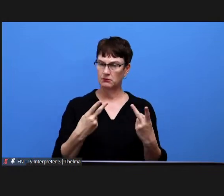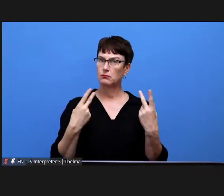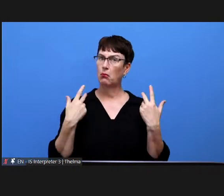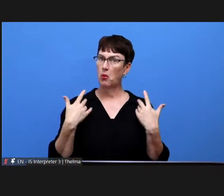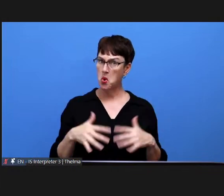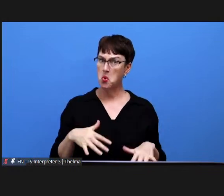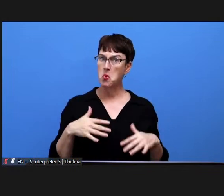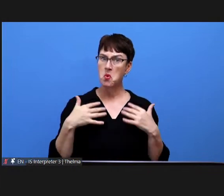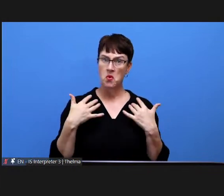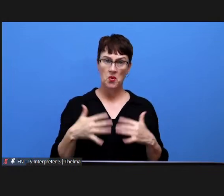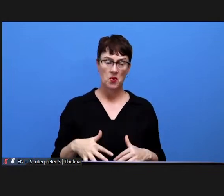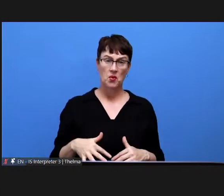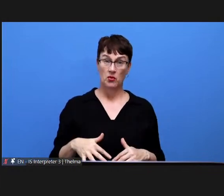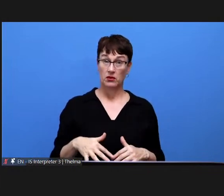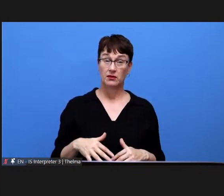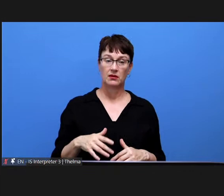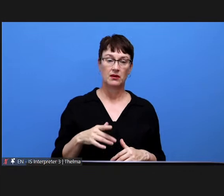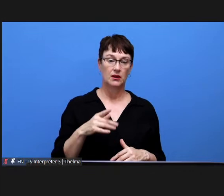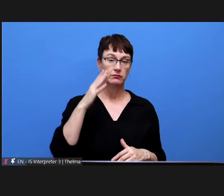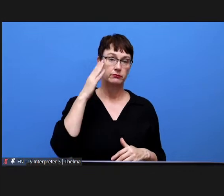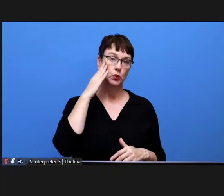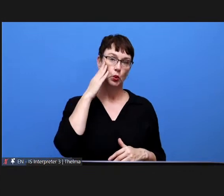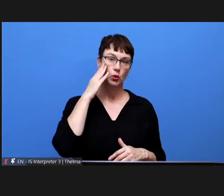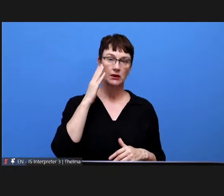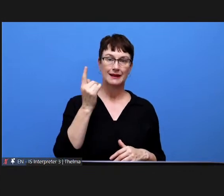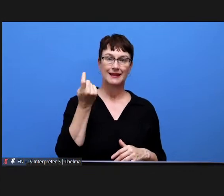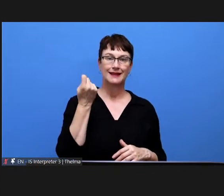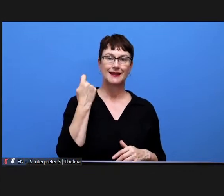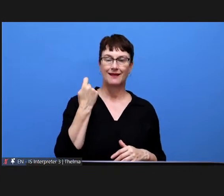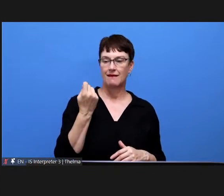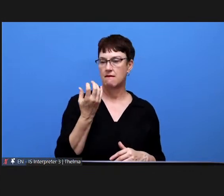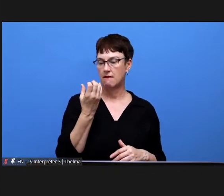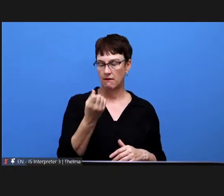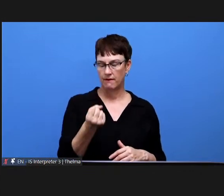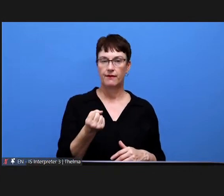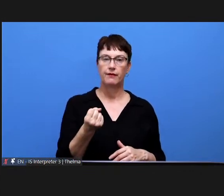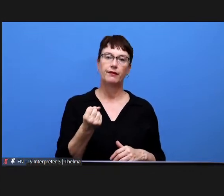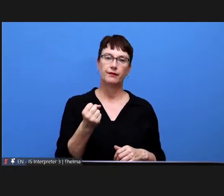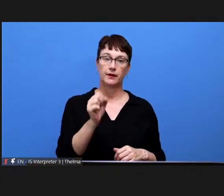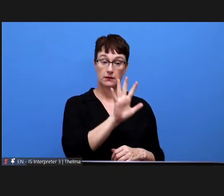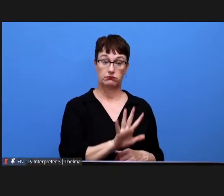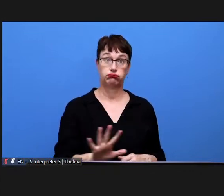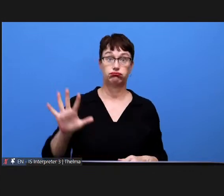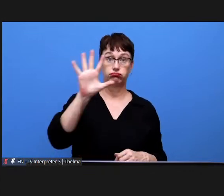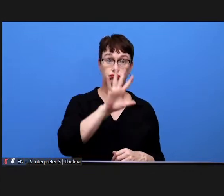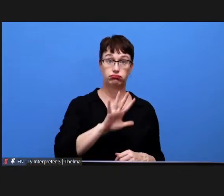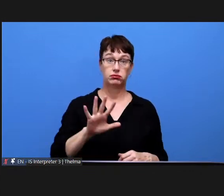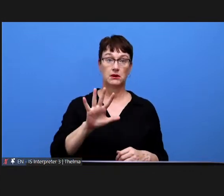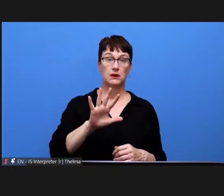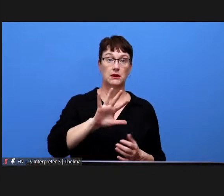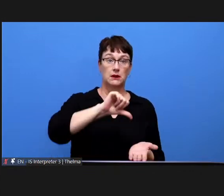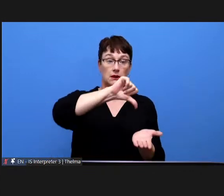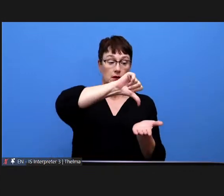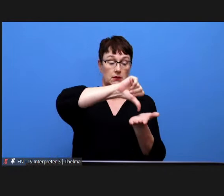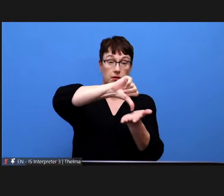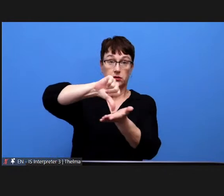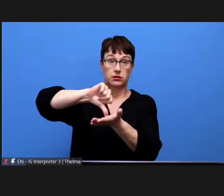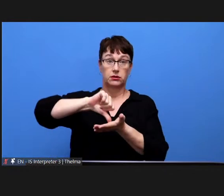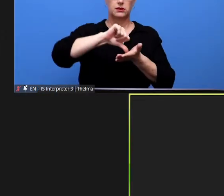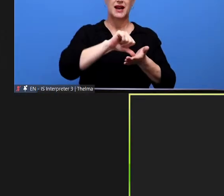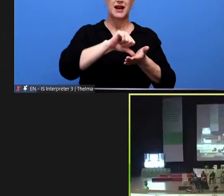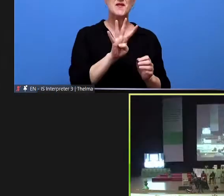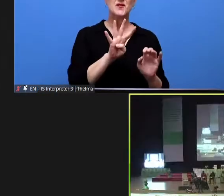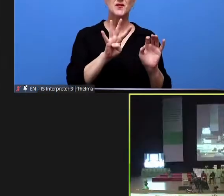have 47 counties with the authority to undertake this local review. You mentioned as